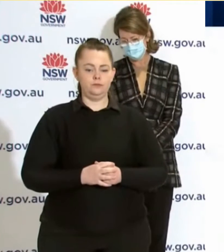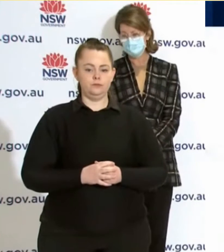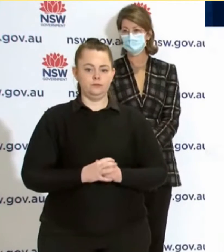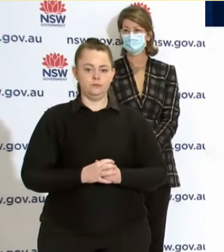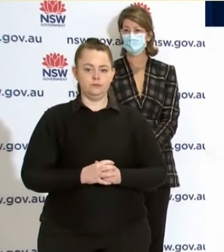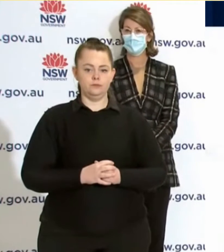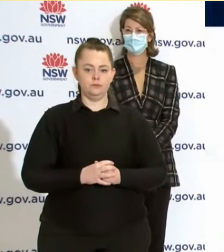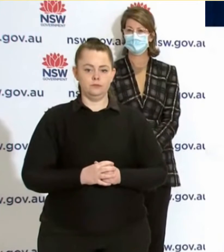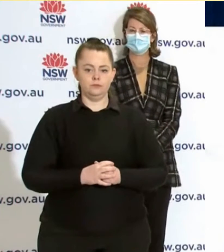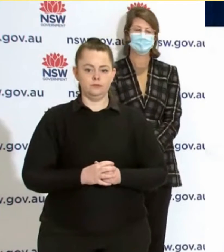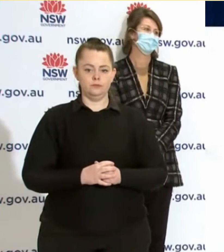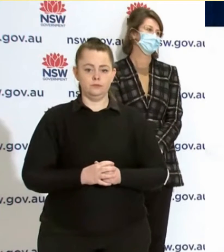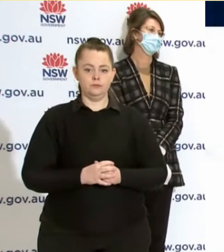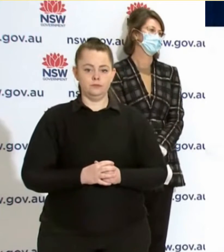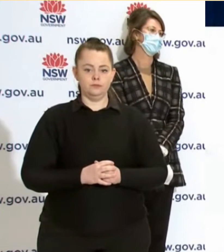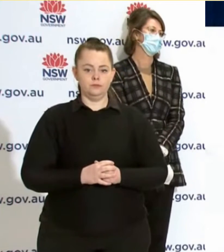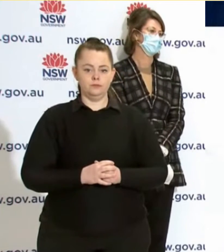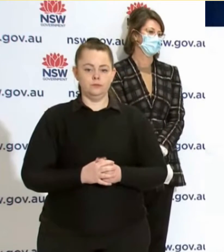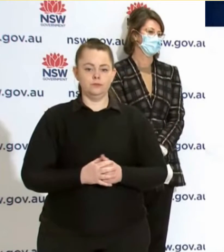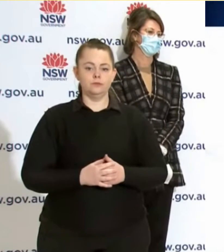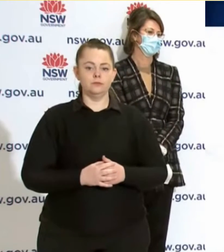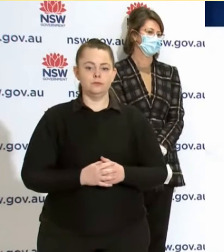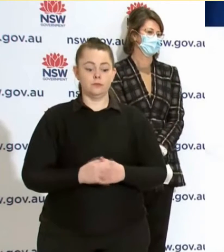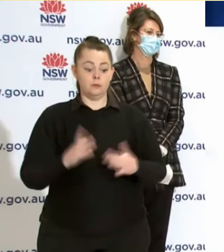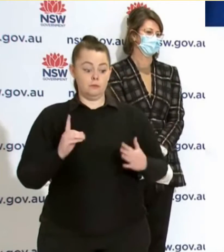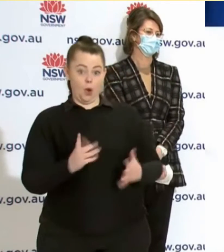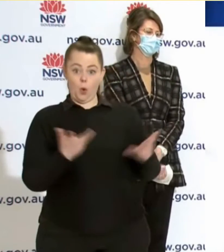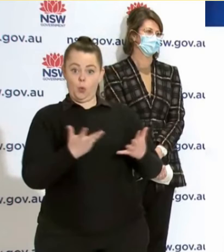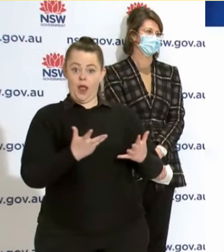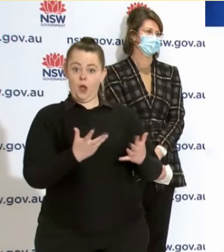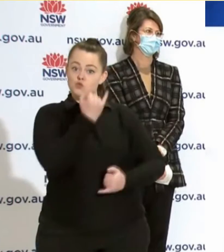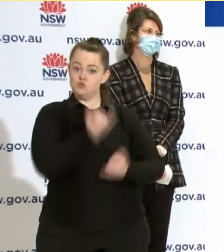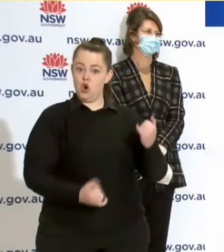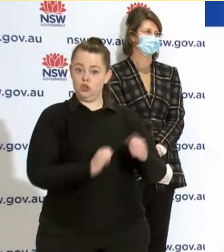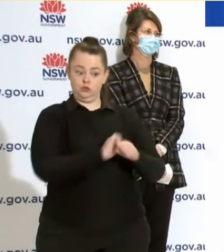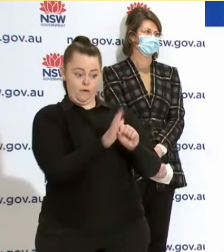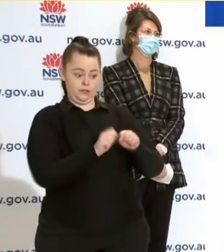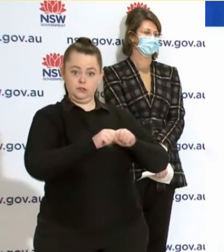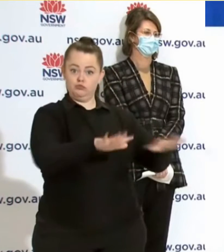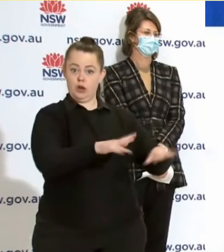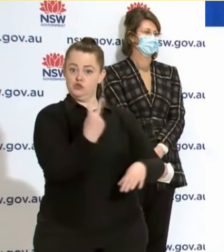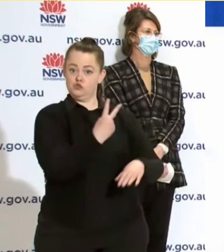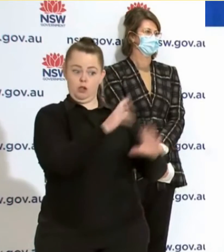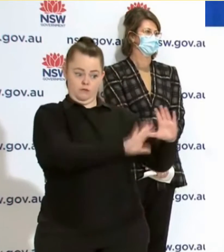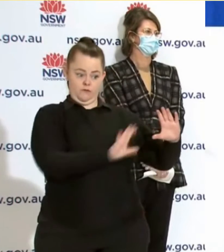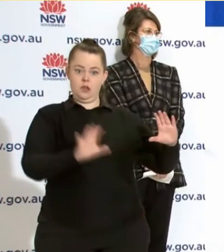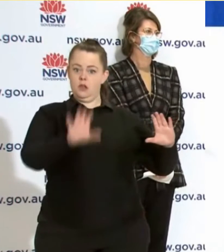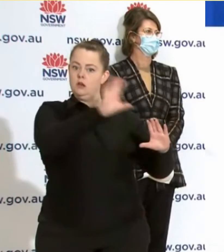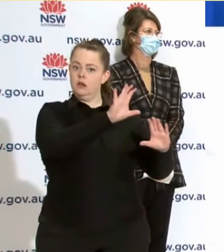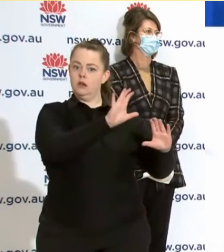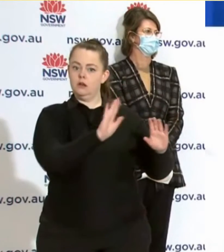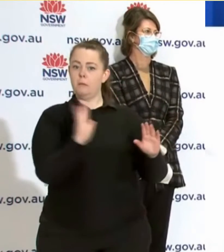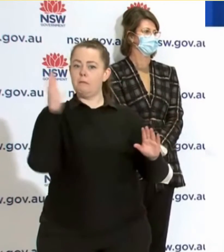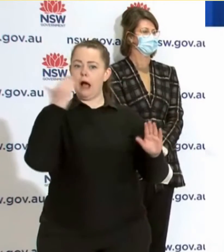seen really in a very pleasing way is the 12 local government areas of concern and all the suburbs within them are now having some of the highest